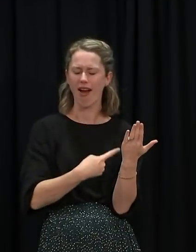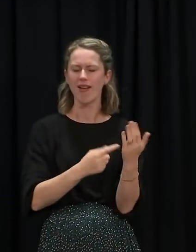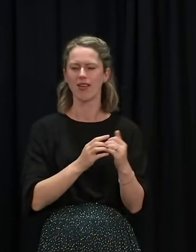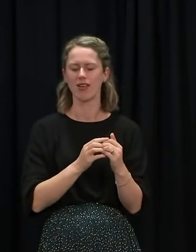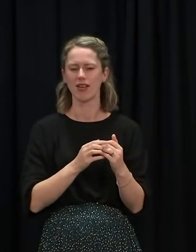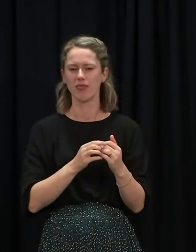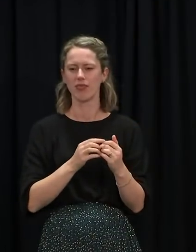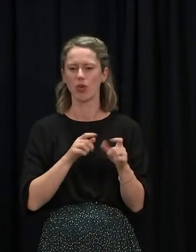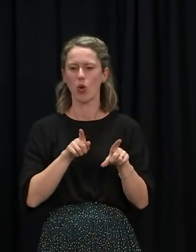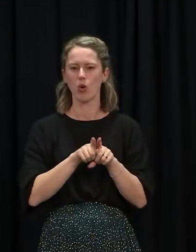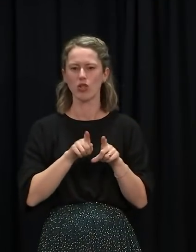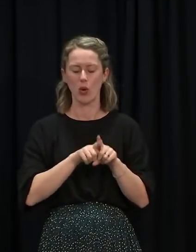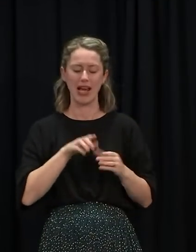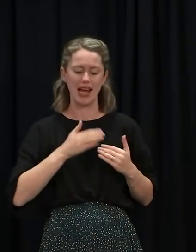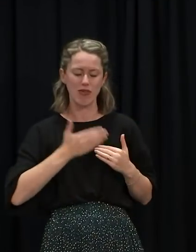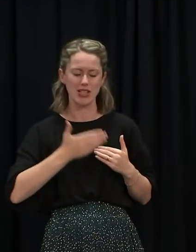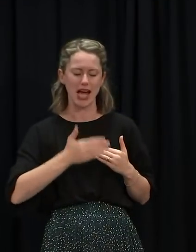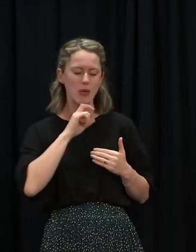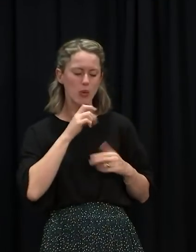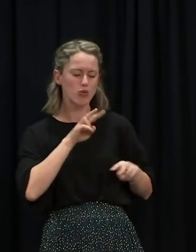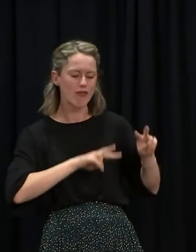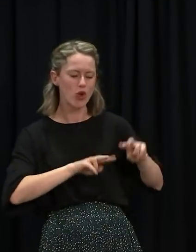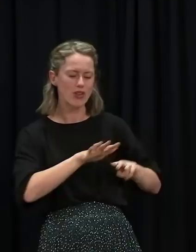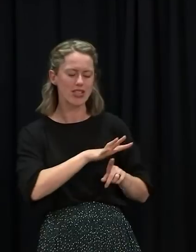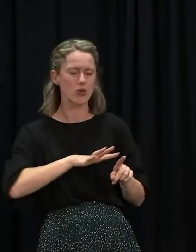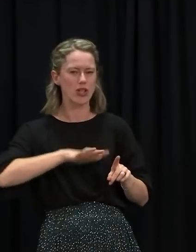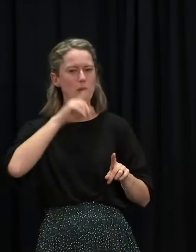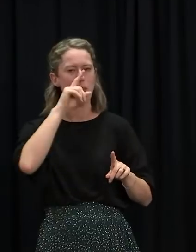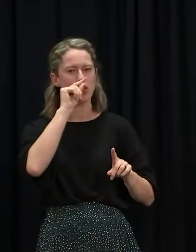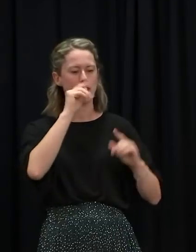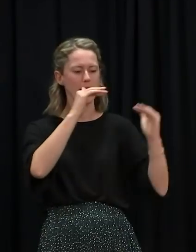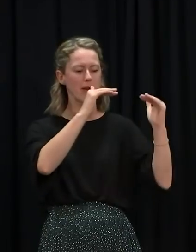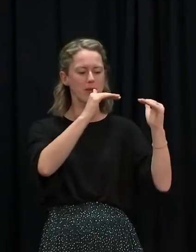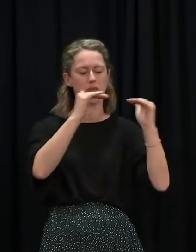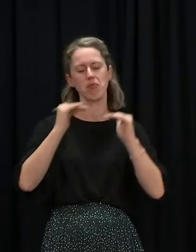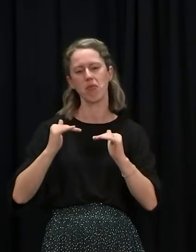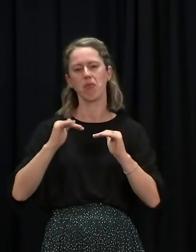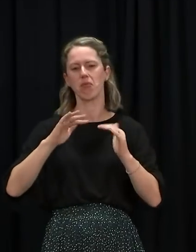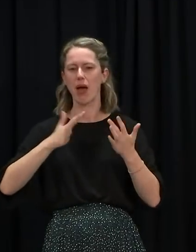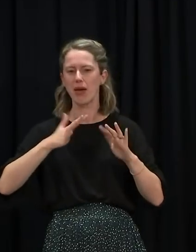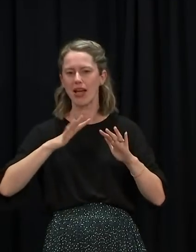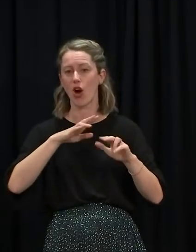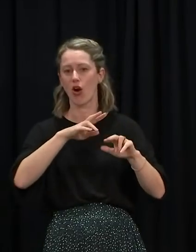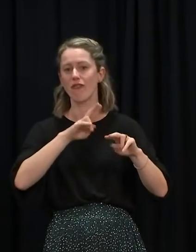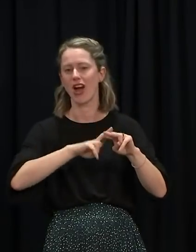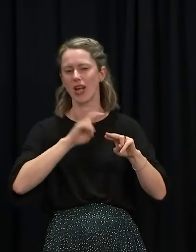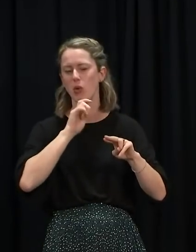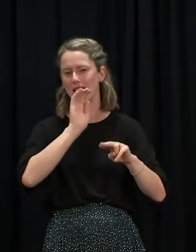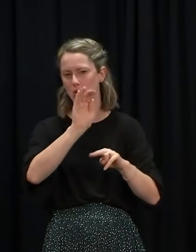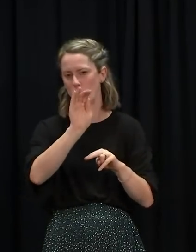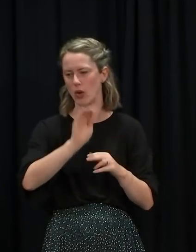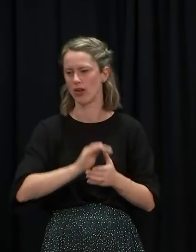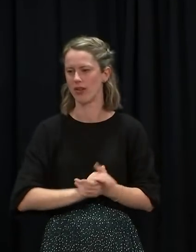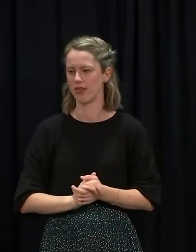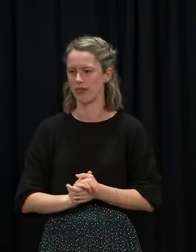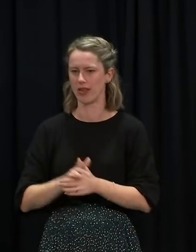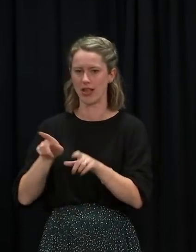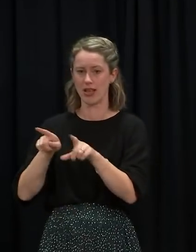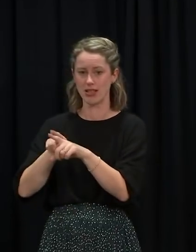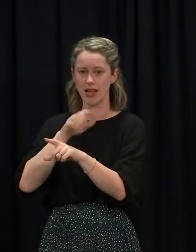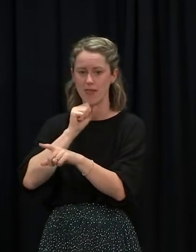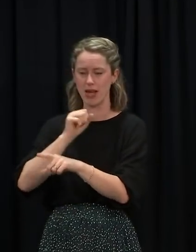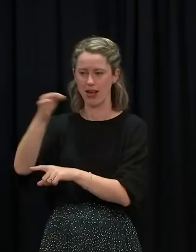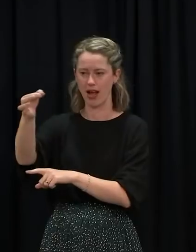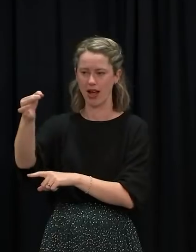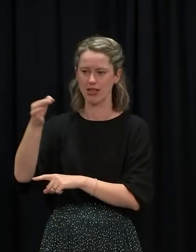importantly that it's under daily review, and we're about to make a decision about whether it continues on Friday. Yes. Oh, sorry, can I just follow up really quickly?